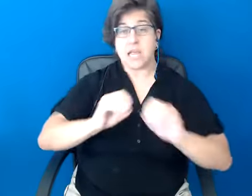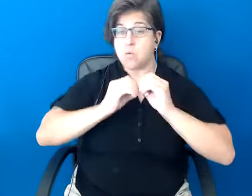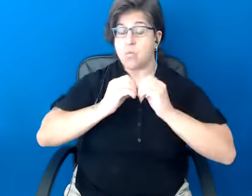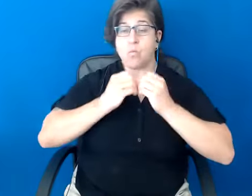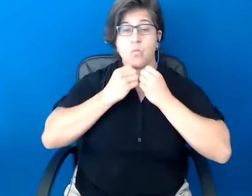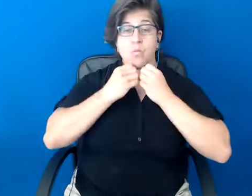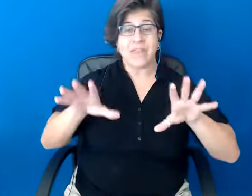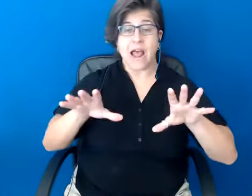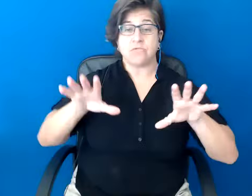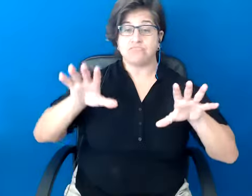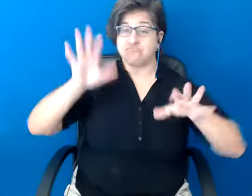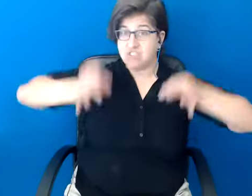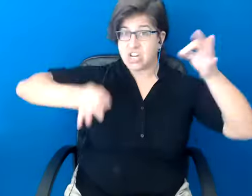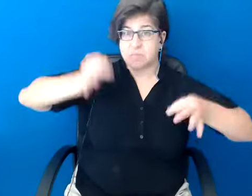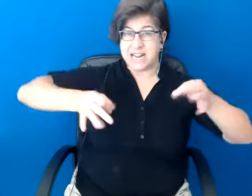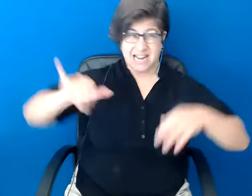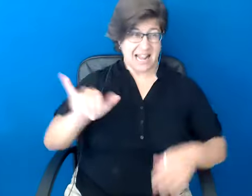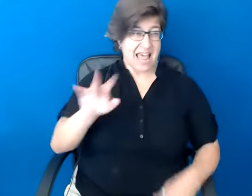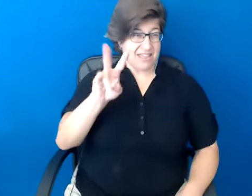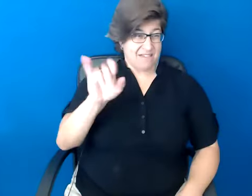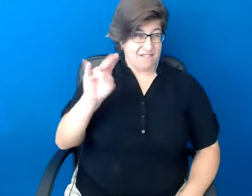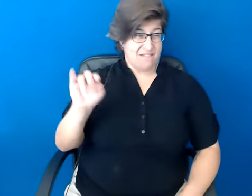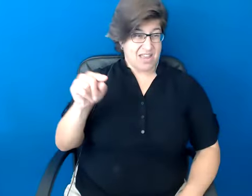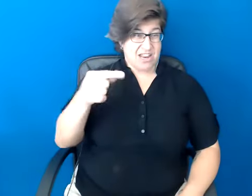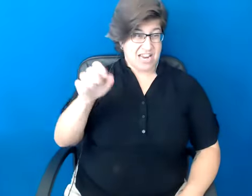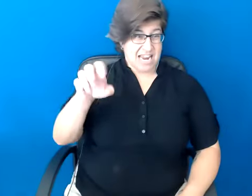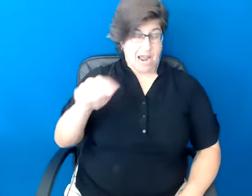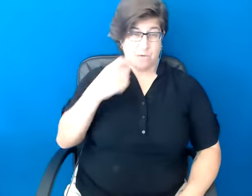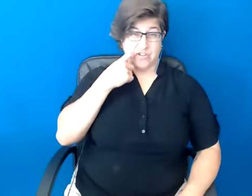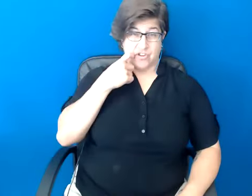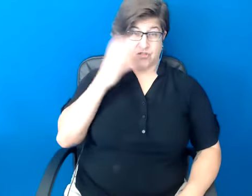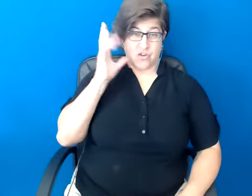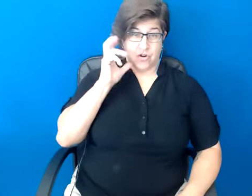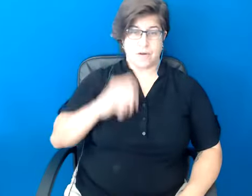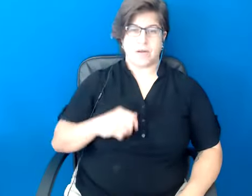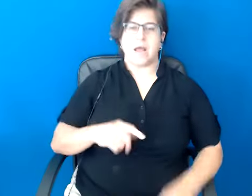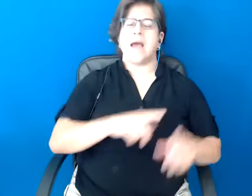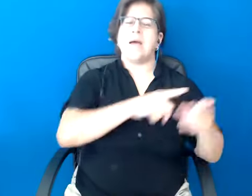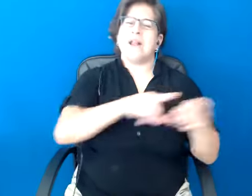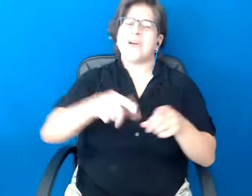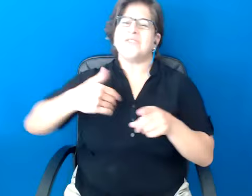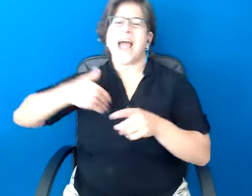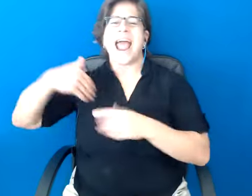And I have a right to share that freely and without judgment, much like the vignette that we just heard